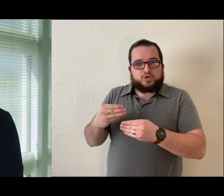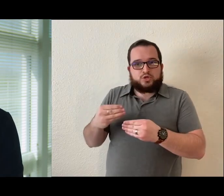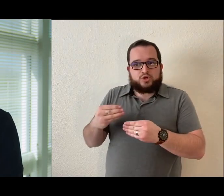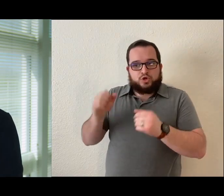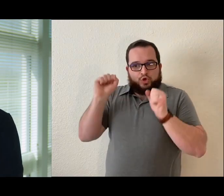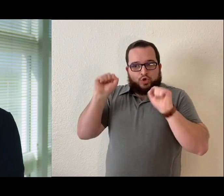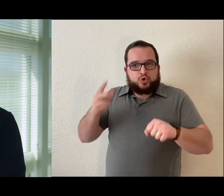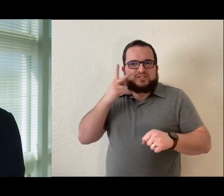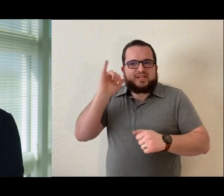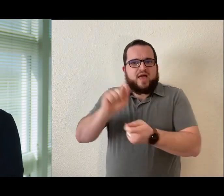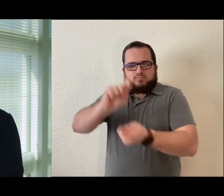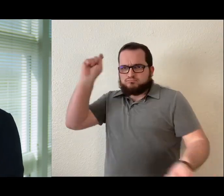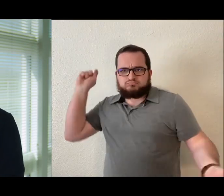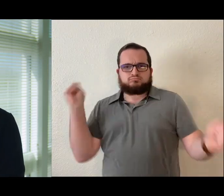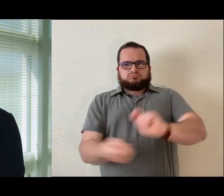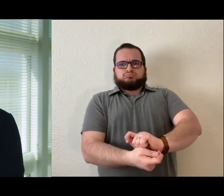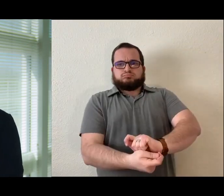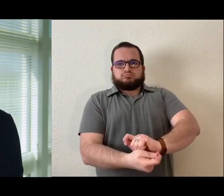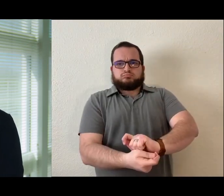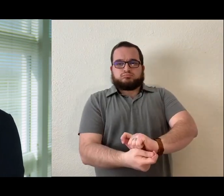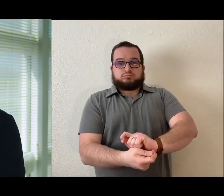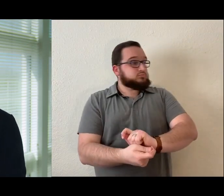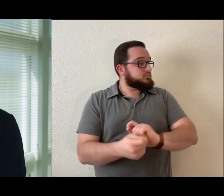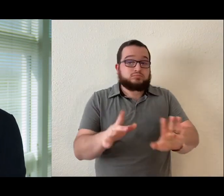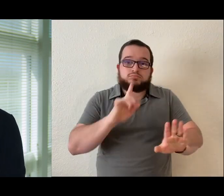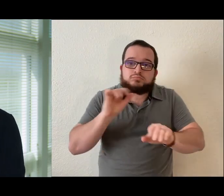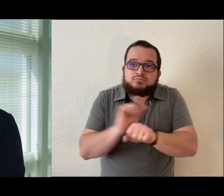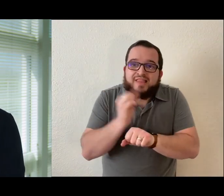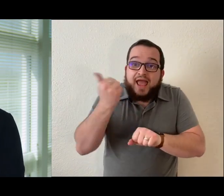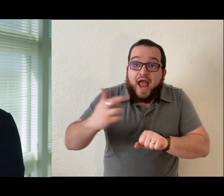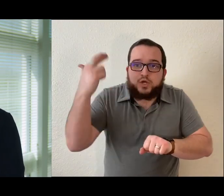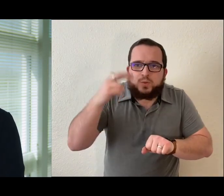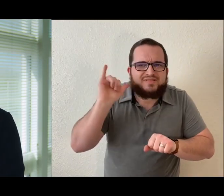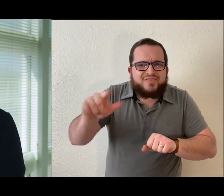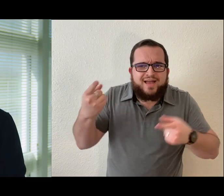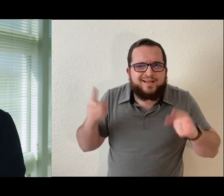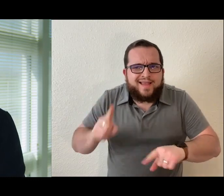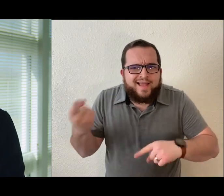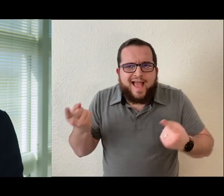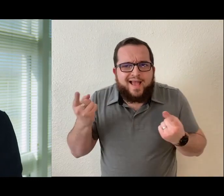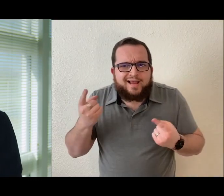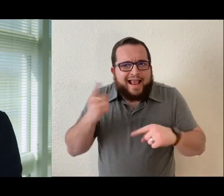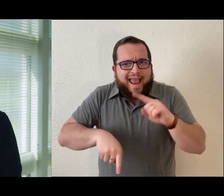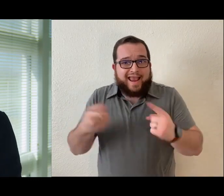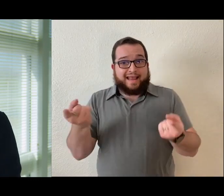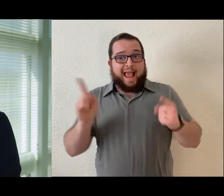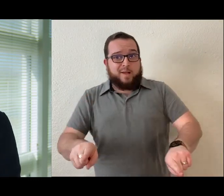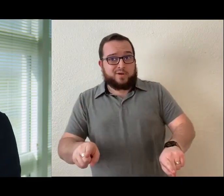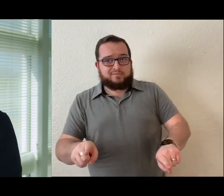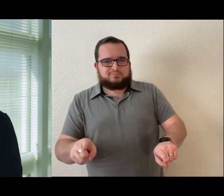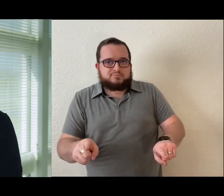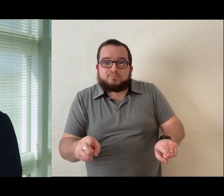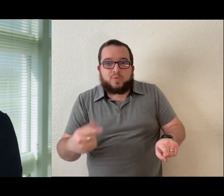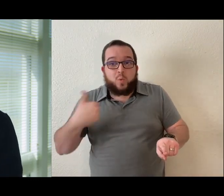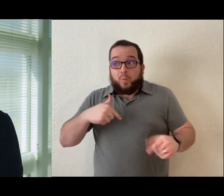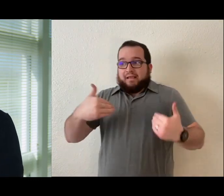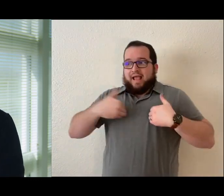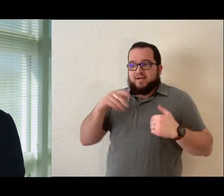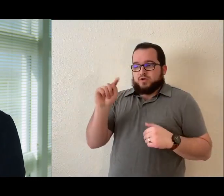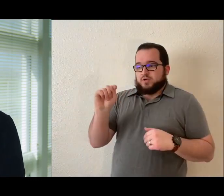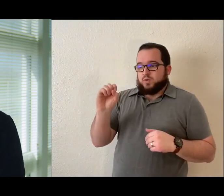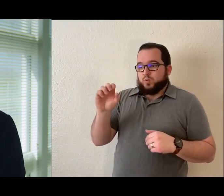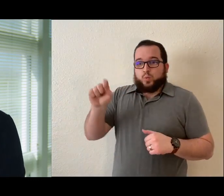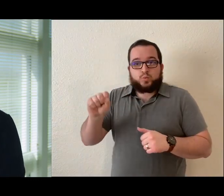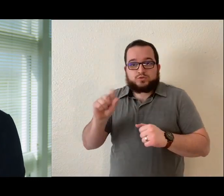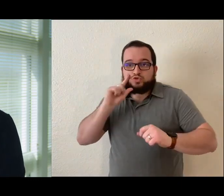if this generation was the generation to see all of that change? Is there any reason for that not to happen?